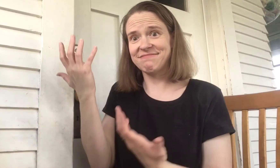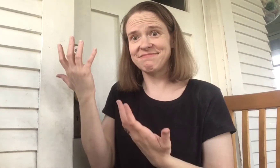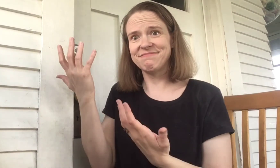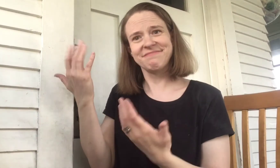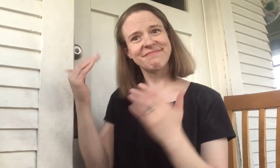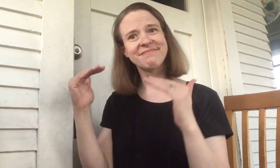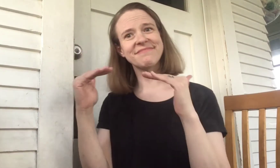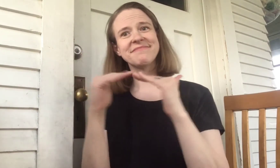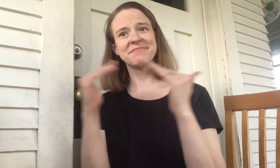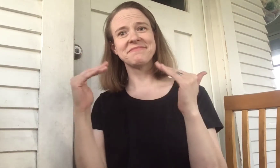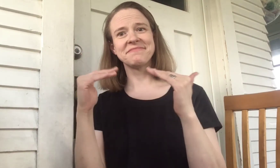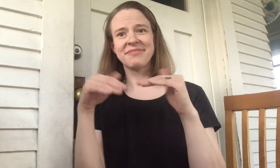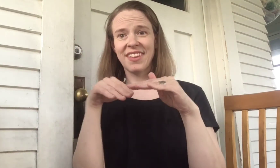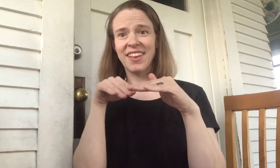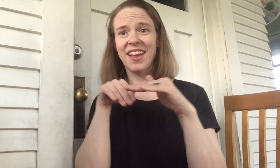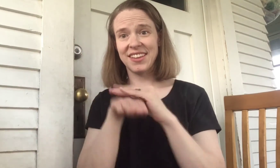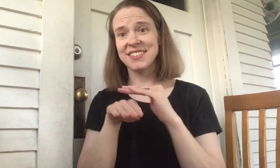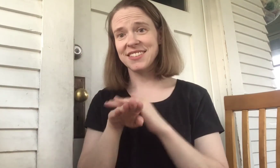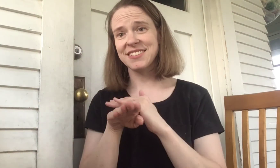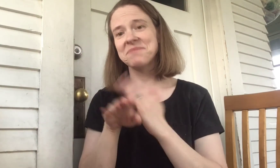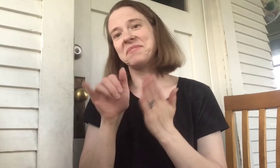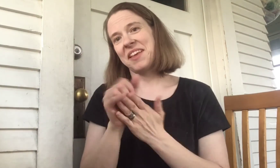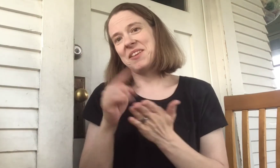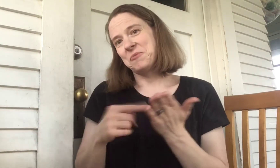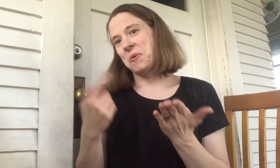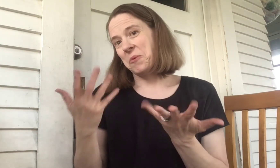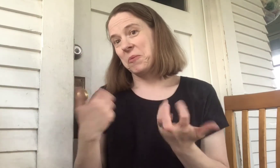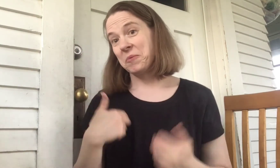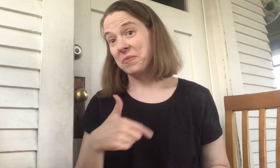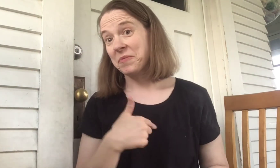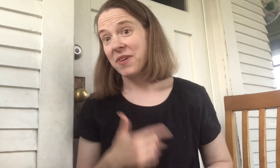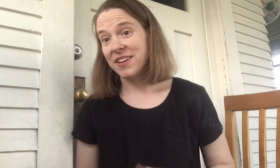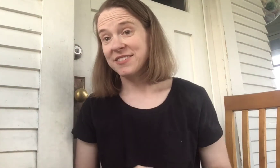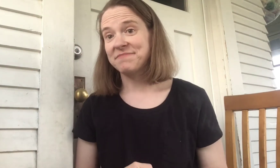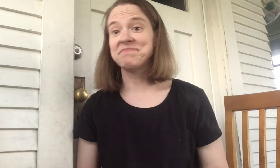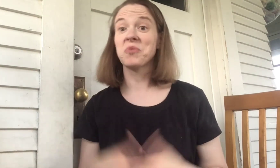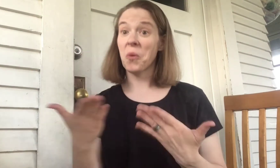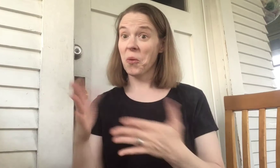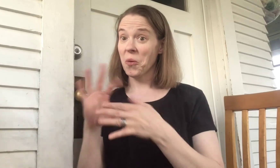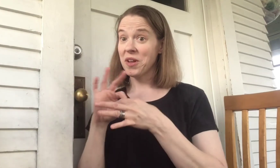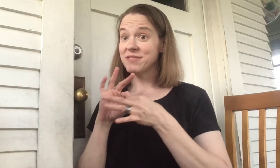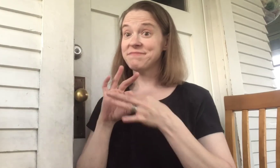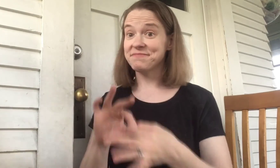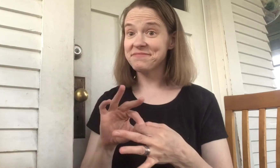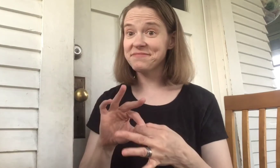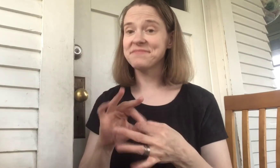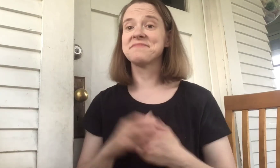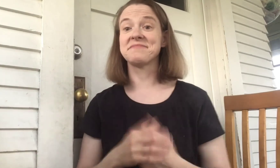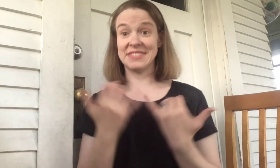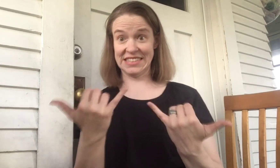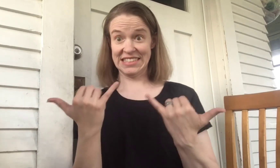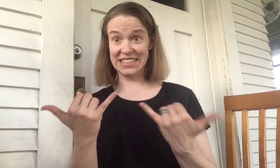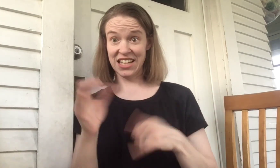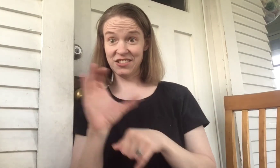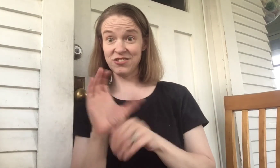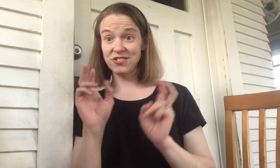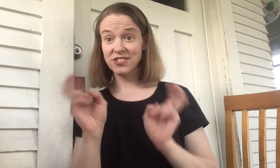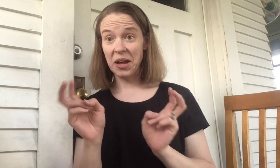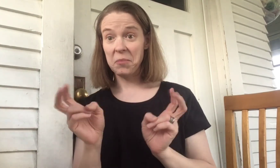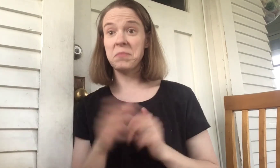idea, that equality and access. That's what we want. And so that relates to our